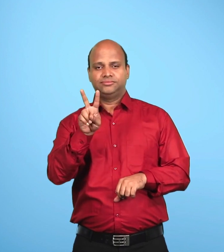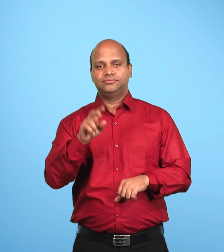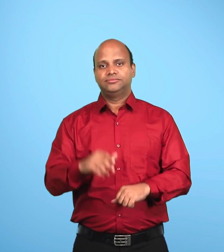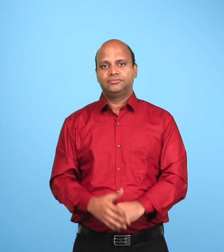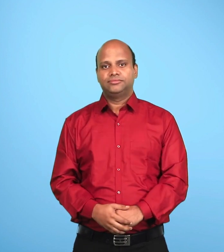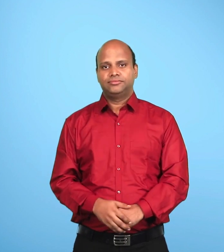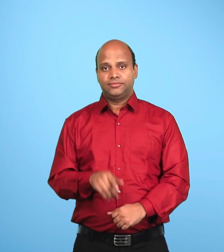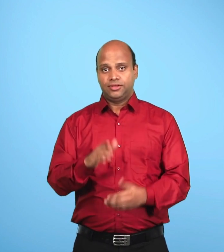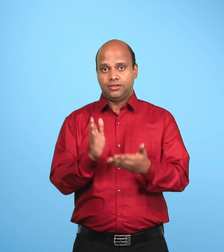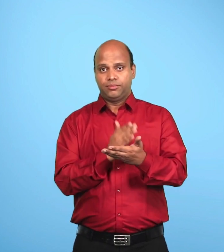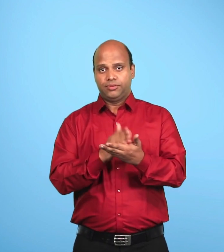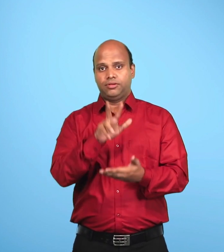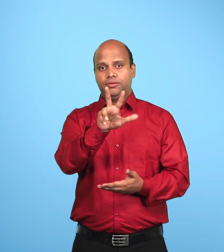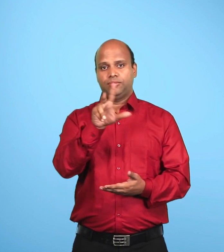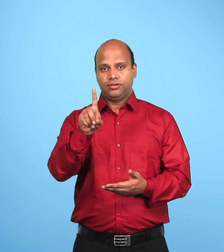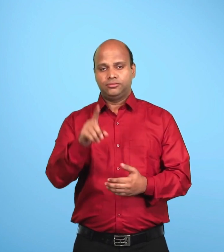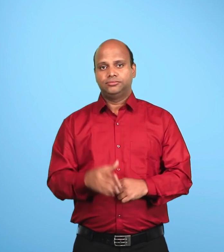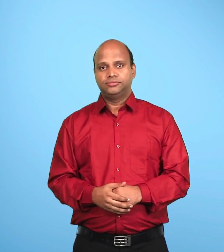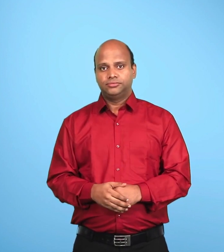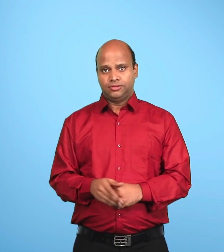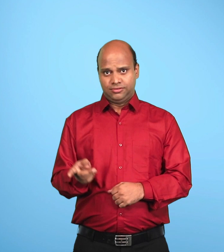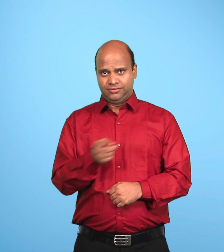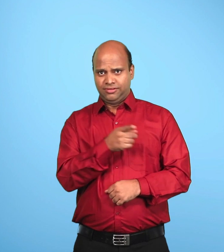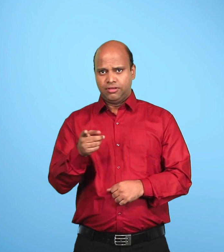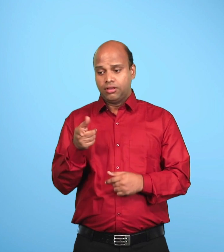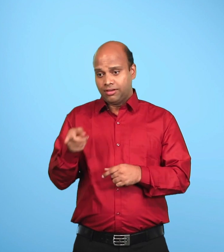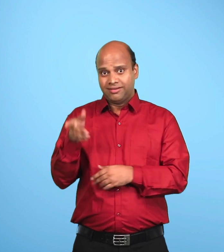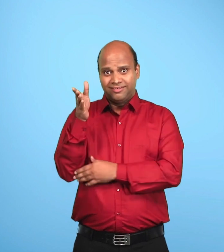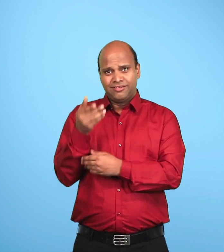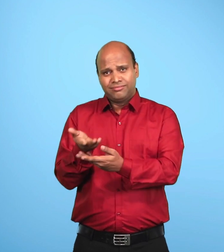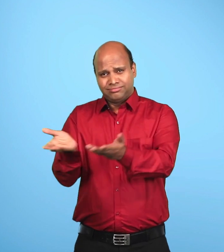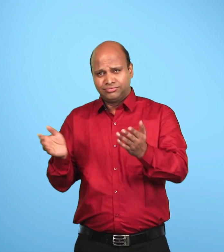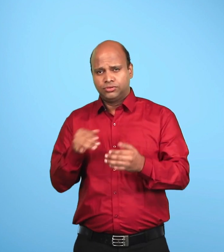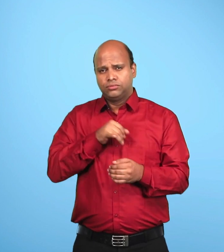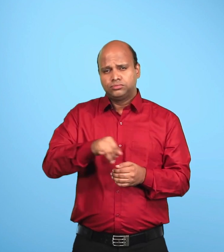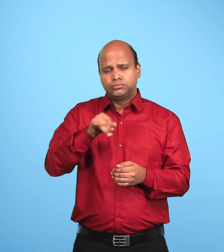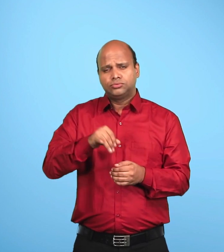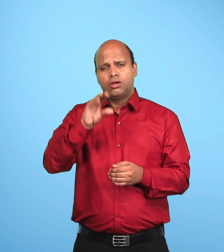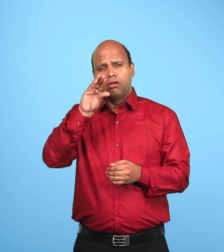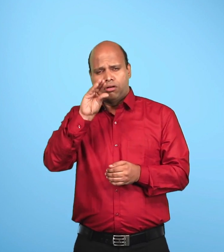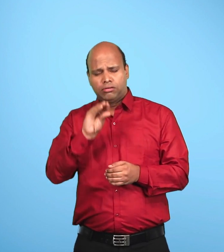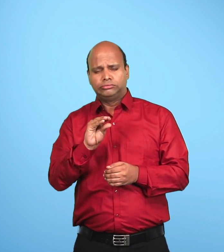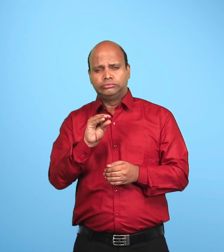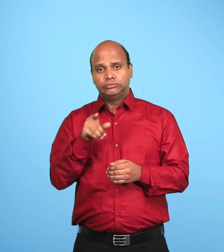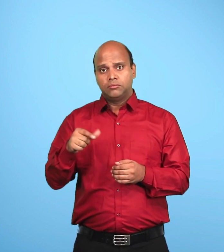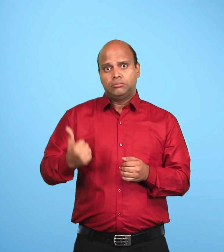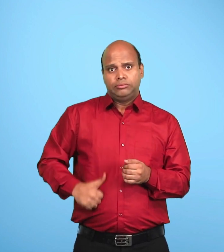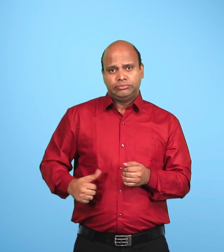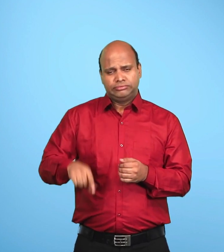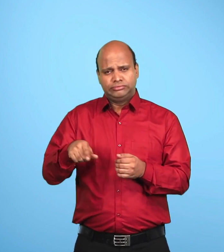9.2. Page 81. They excrete small amount of urine. Their dung